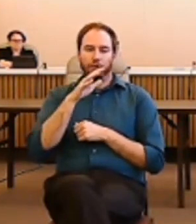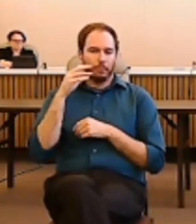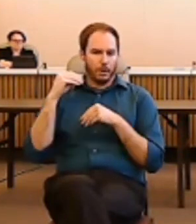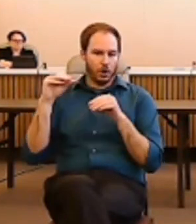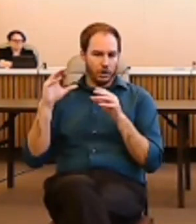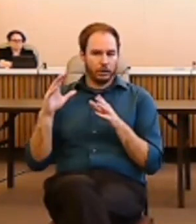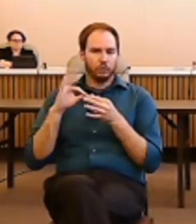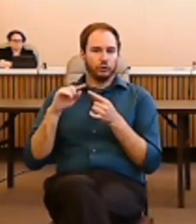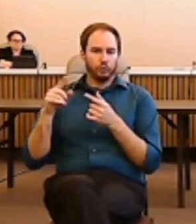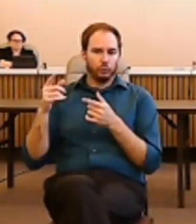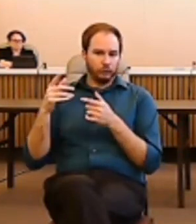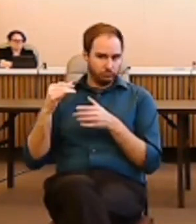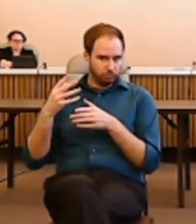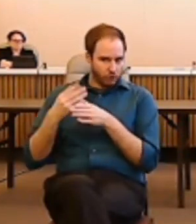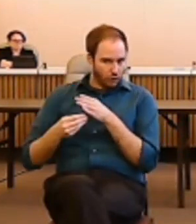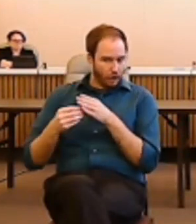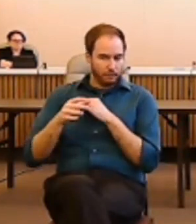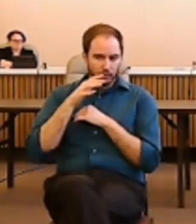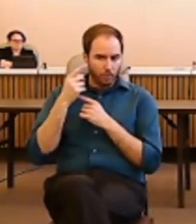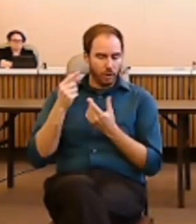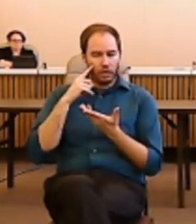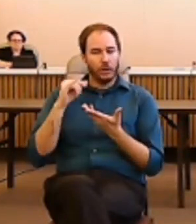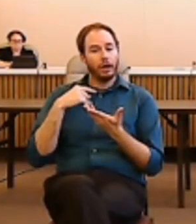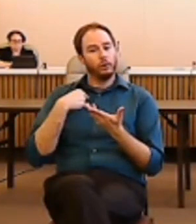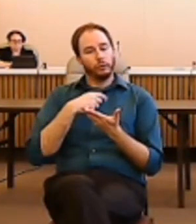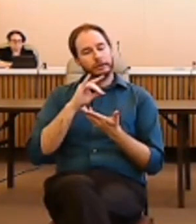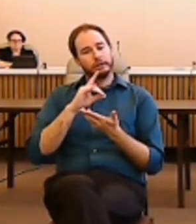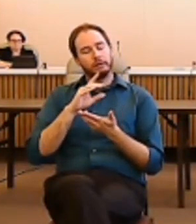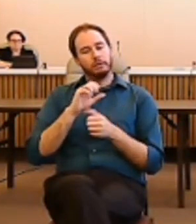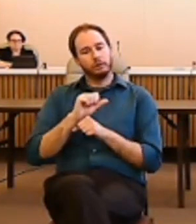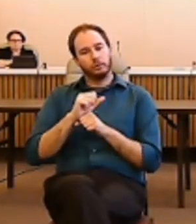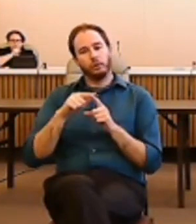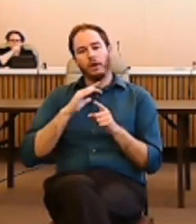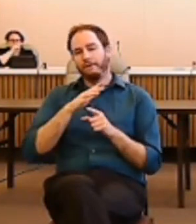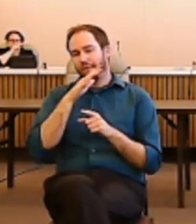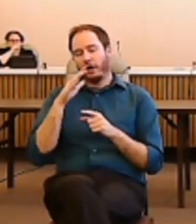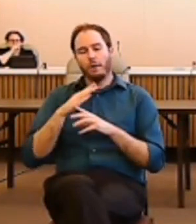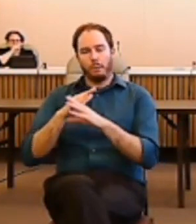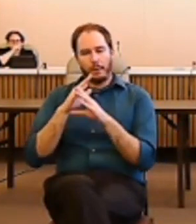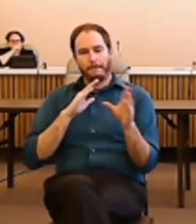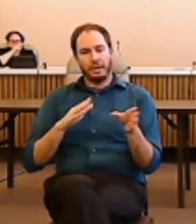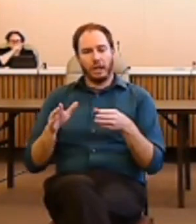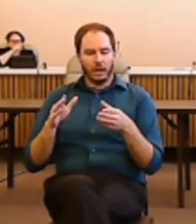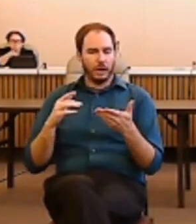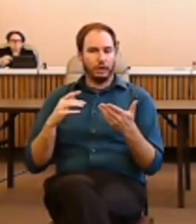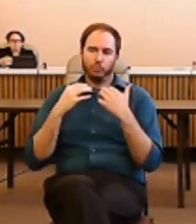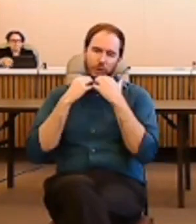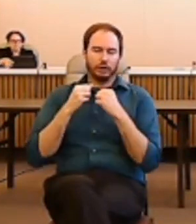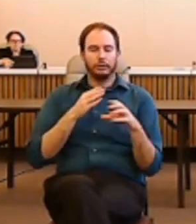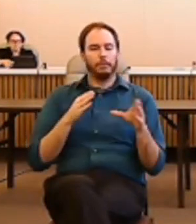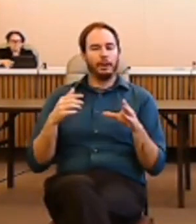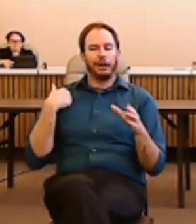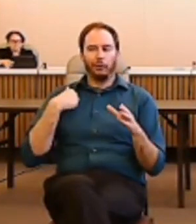the loss of farmland. I will also note through efforts through our farmland protection plan, we just